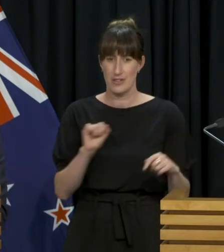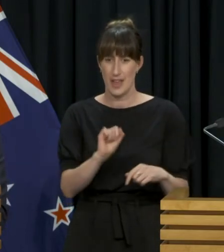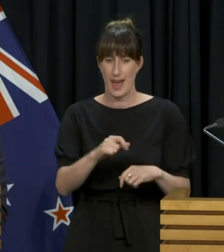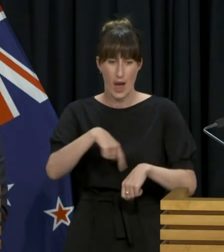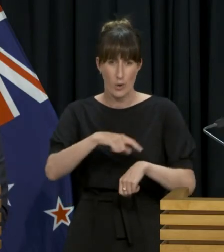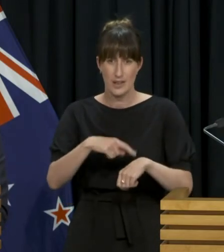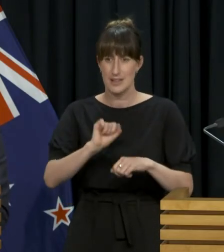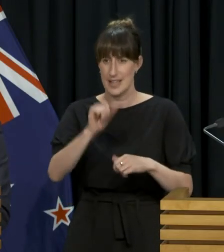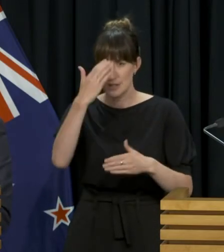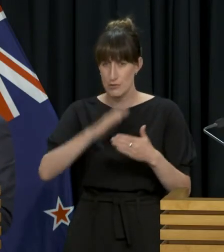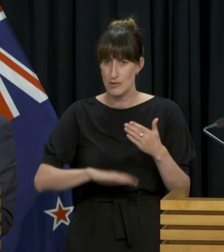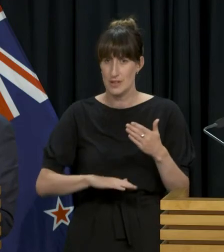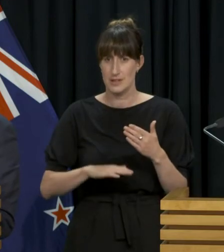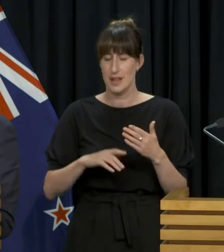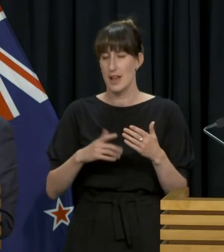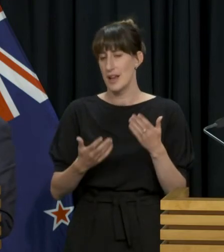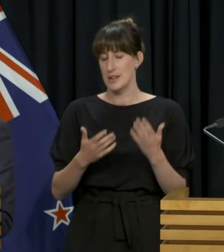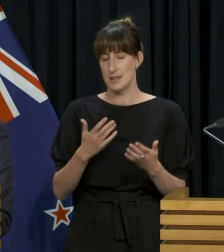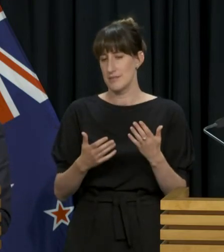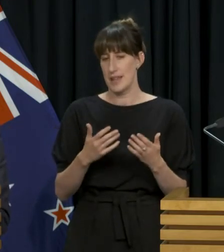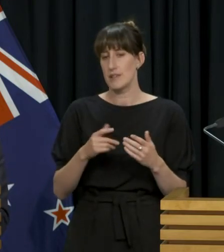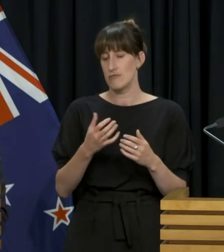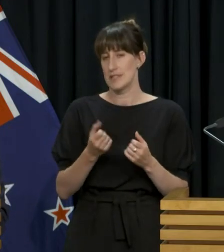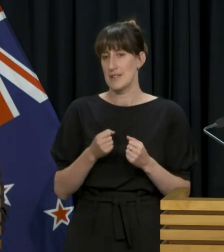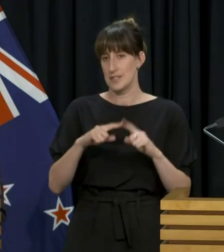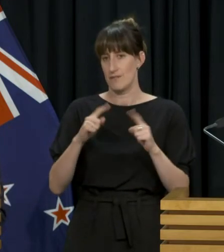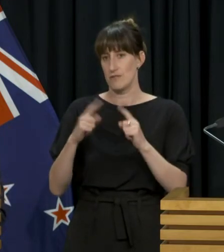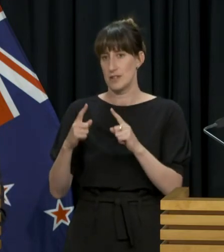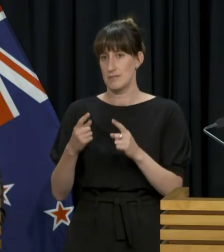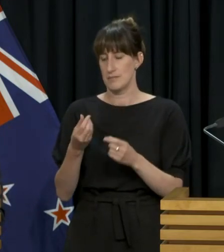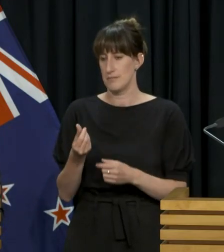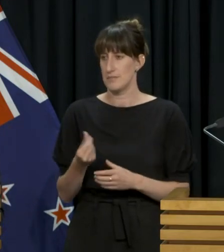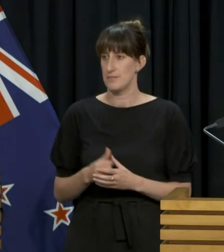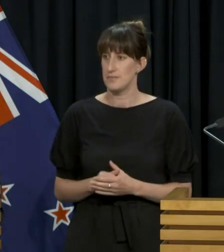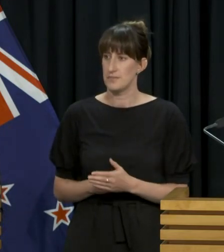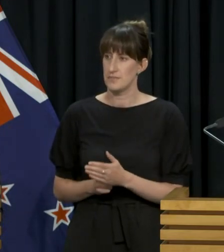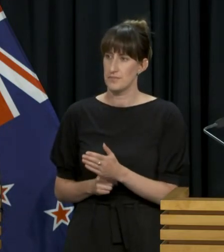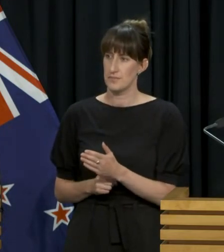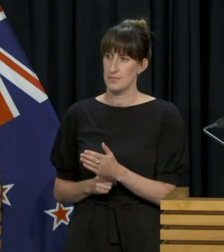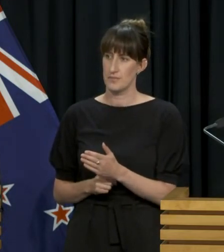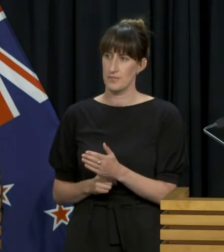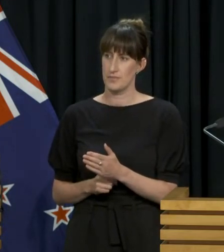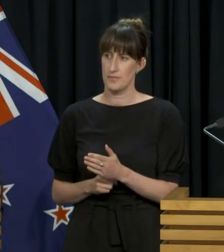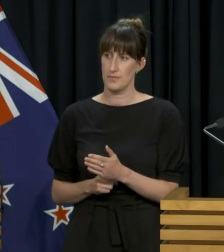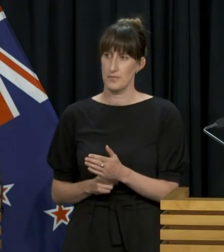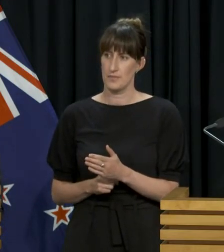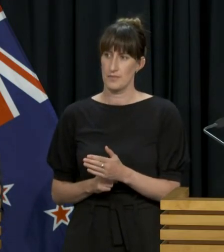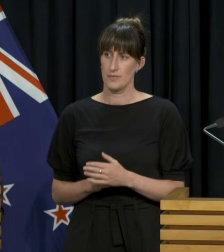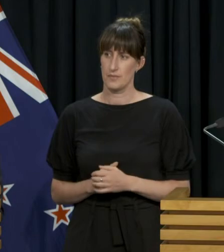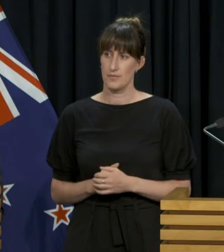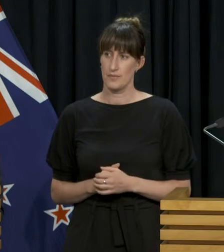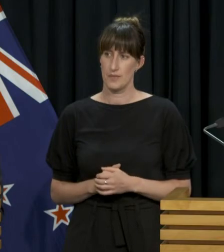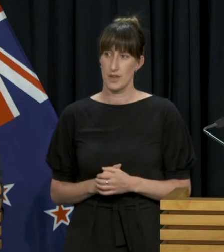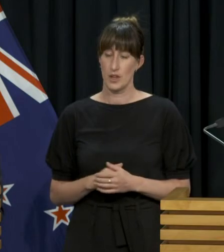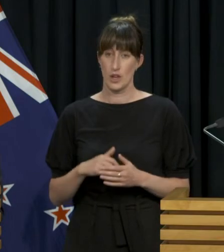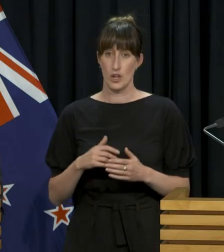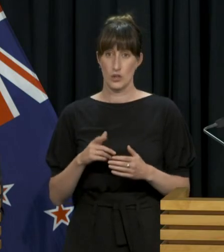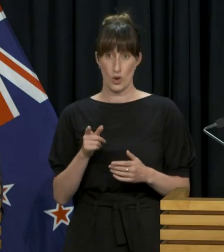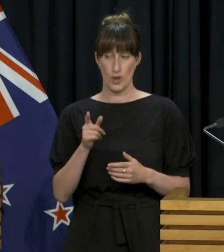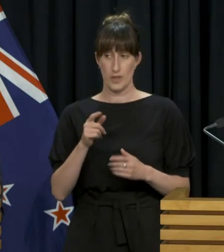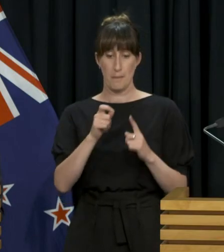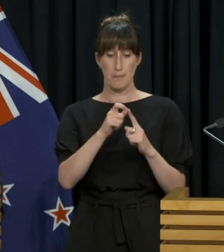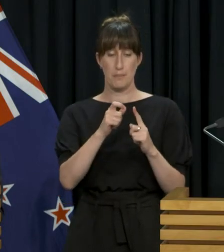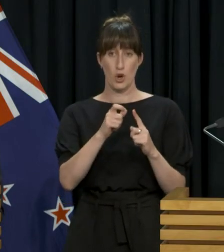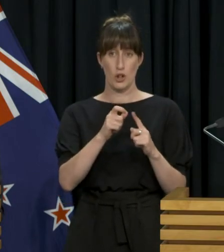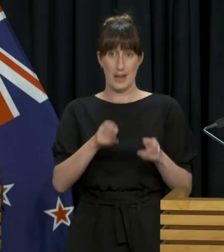their experience and all of those things. Minister, what can you tell us about progress on the work on the air filtration systems in the lifts in